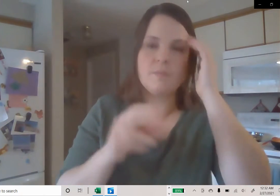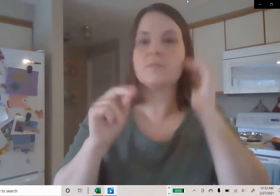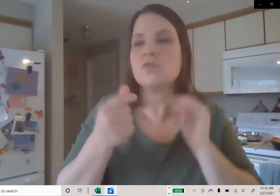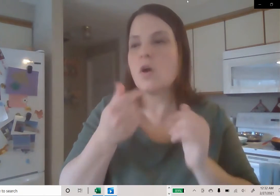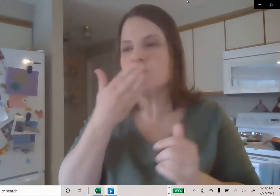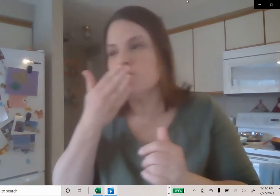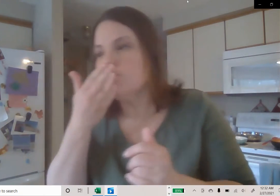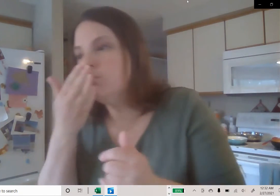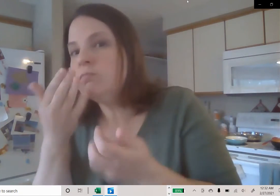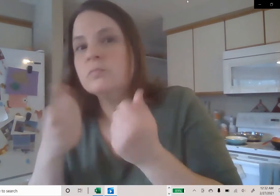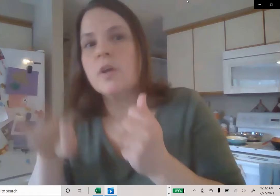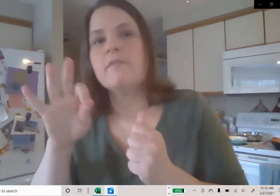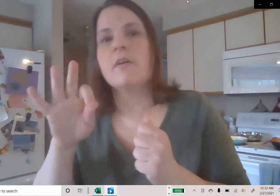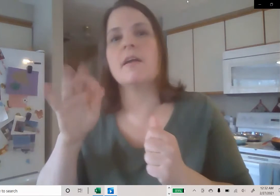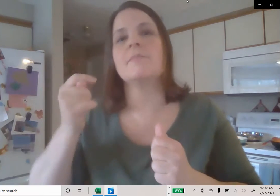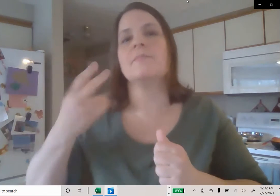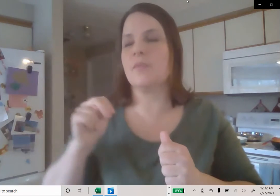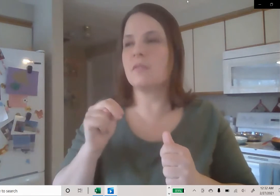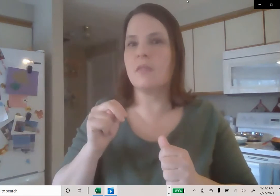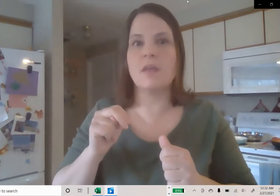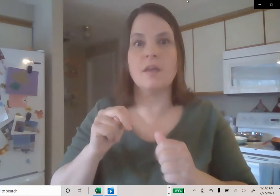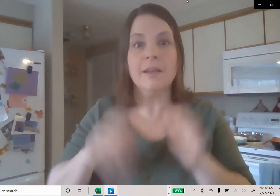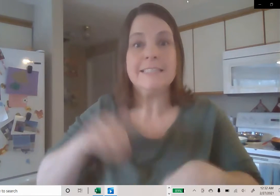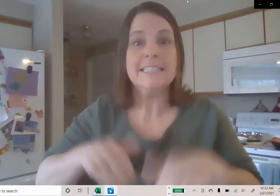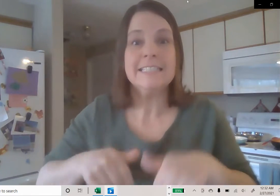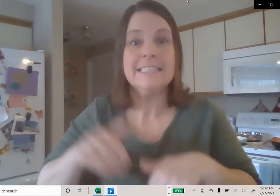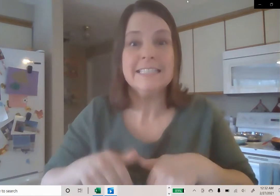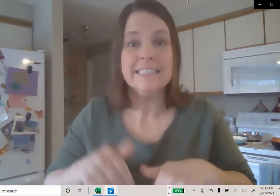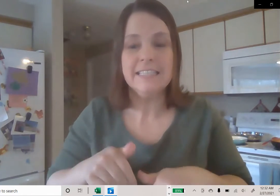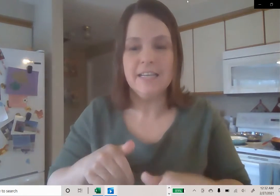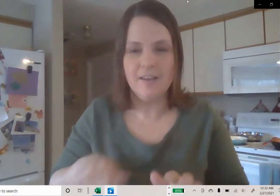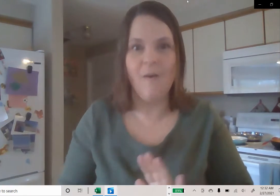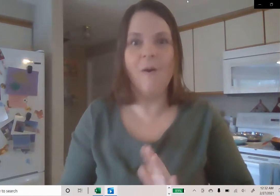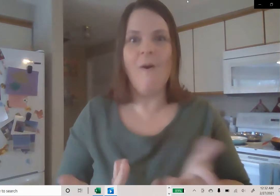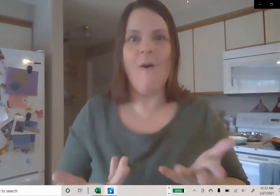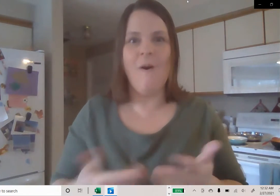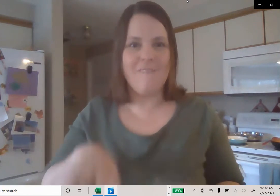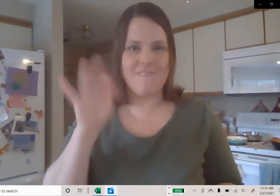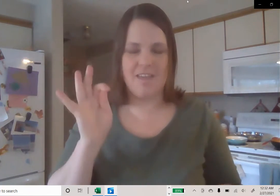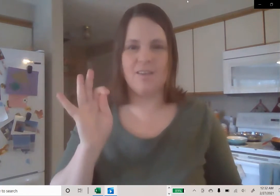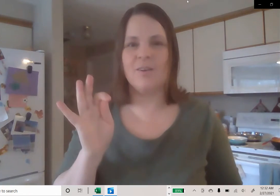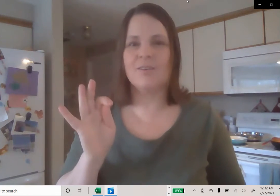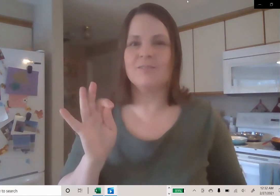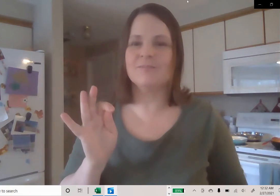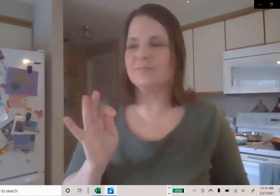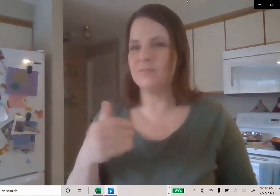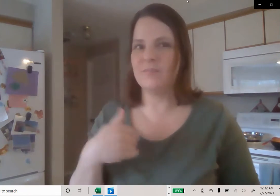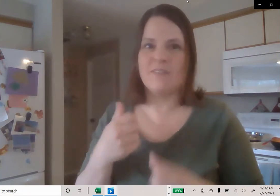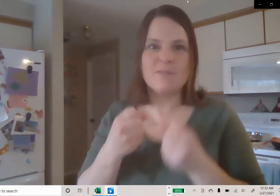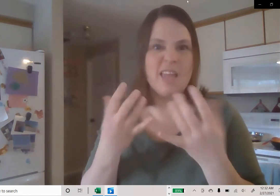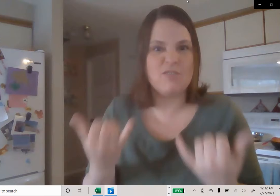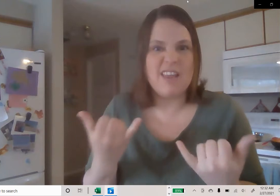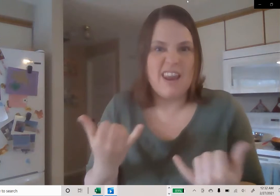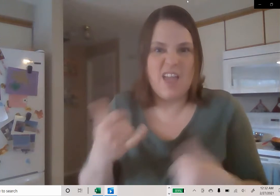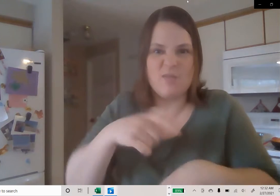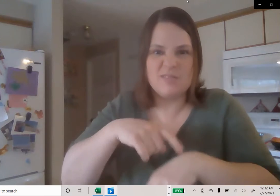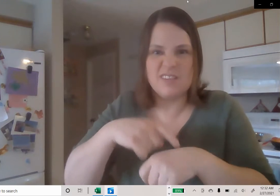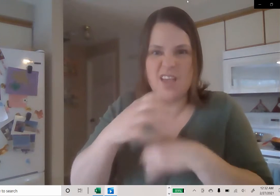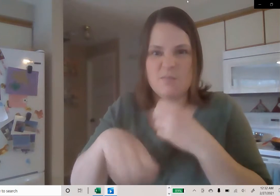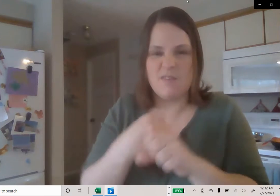Now these grow underground. The dog goes and smells and finds them and digs at them, and when they find them, it's very exciting. There's many